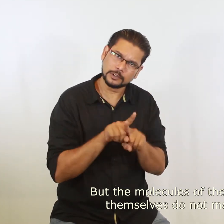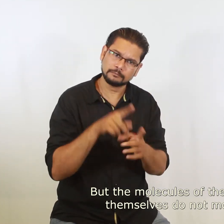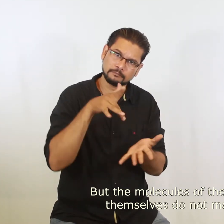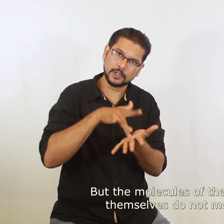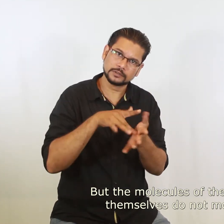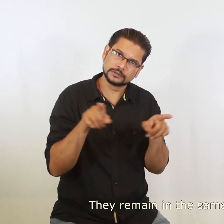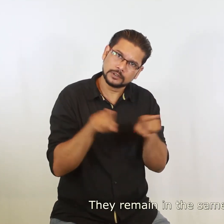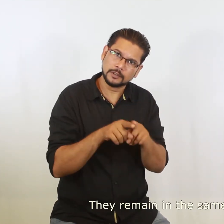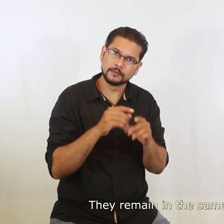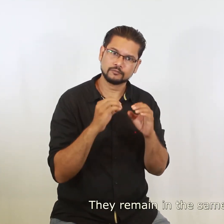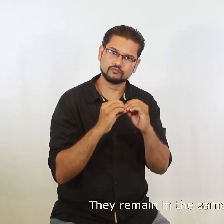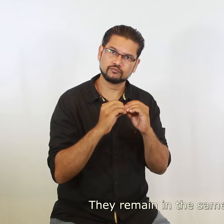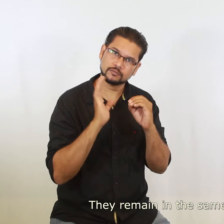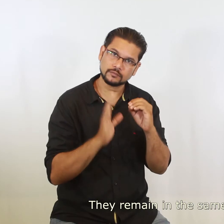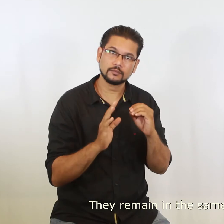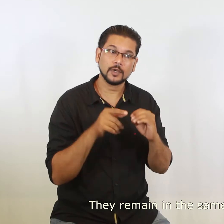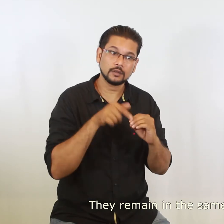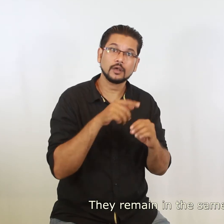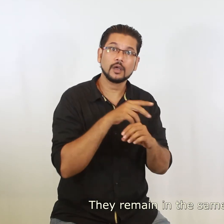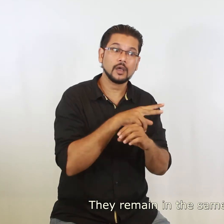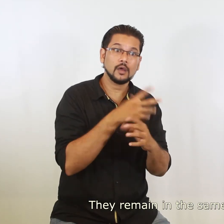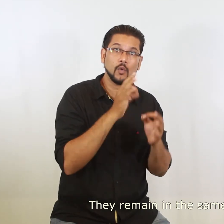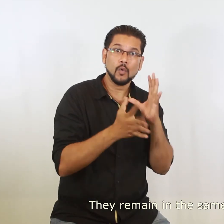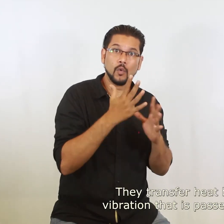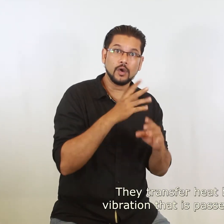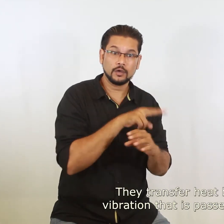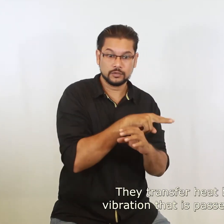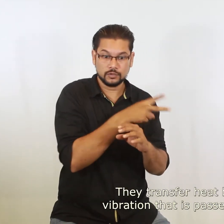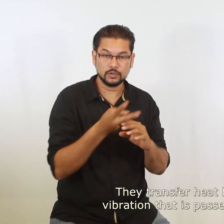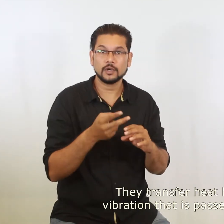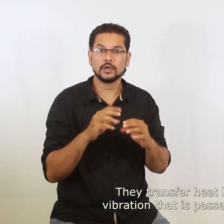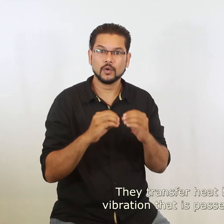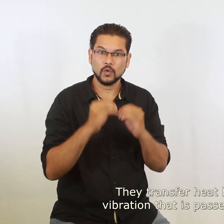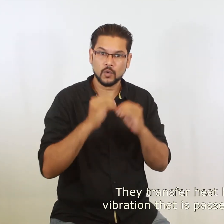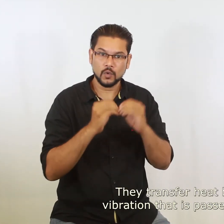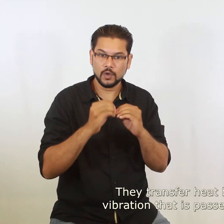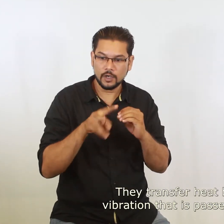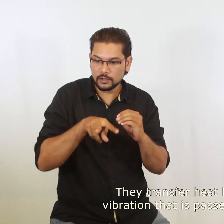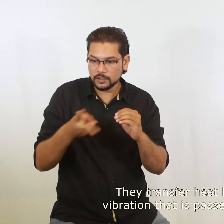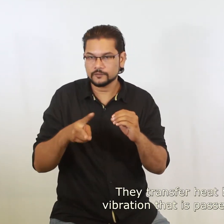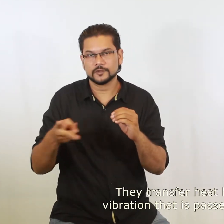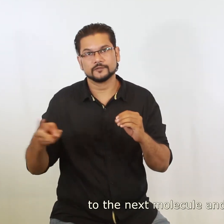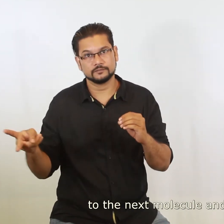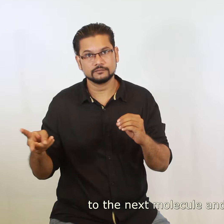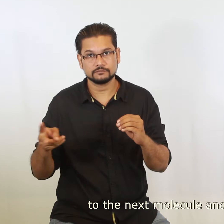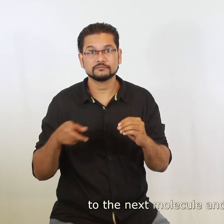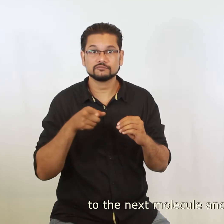They remain in the same place. They transfer heat by vibration that is passed on to the next molecule and so